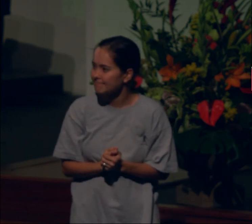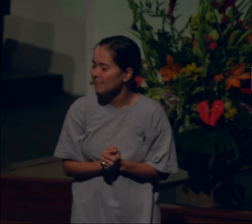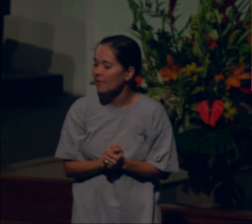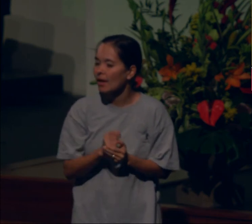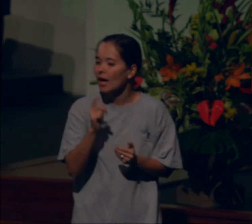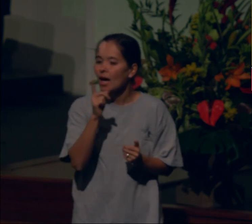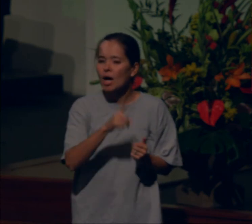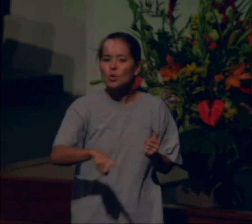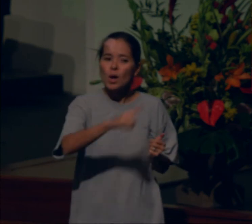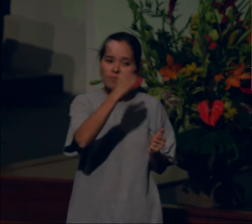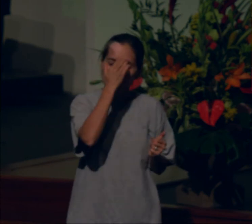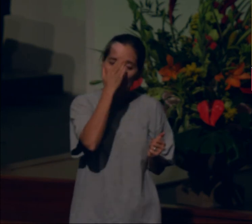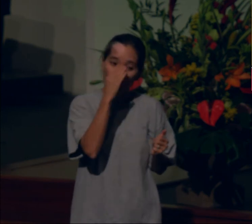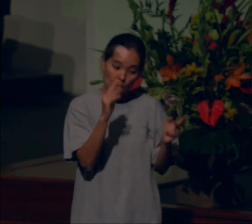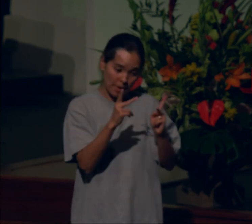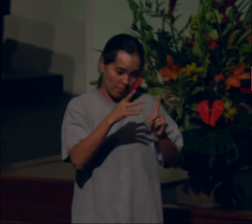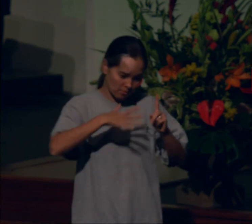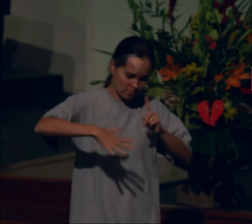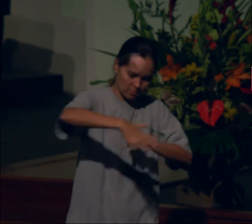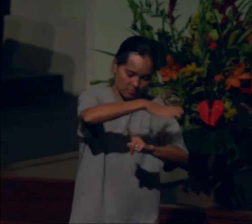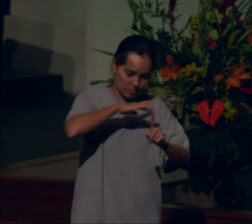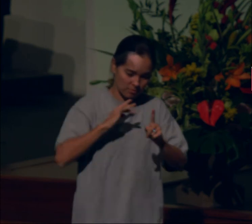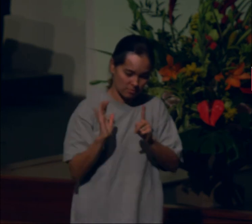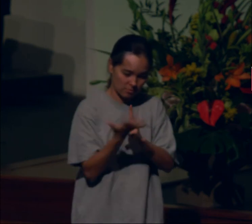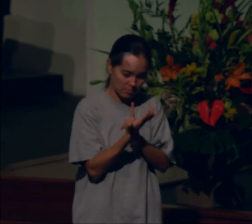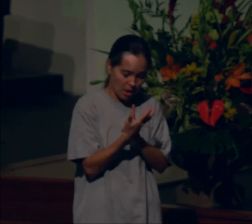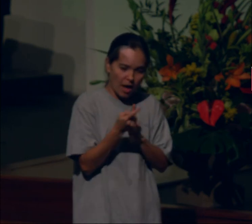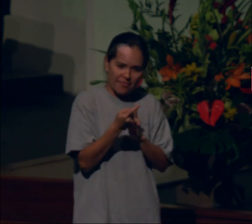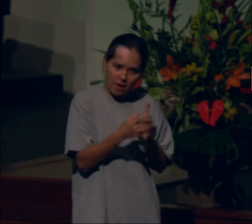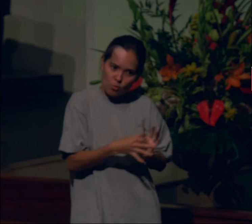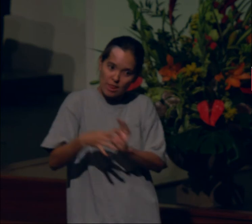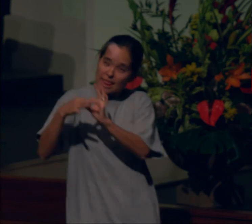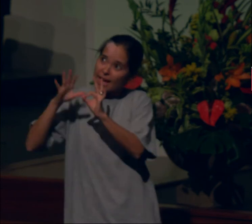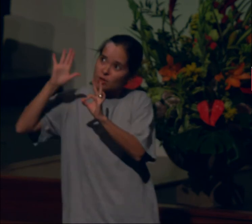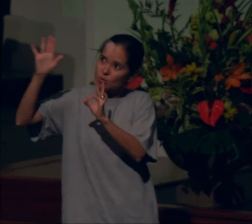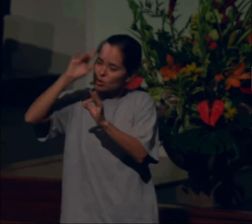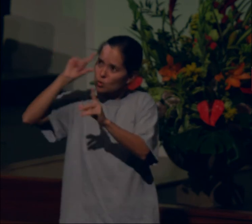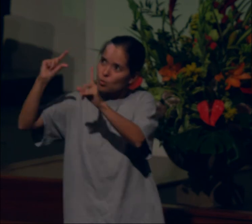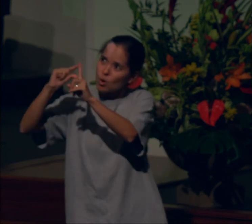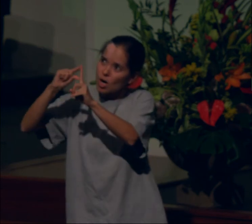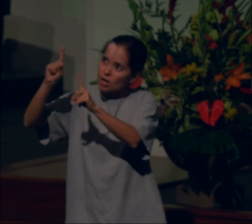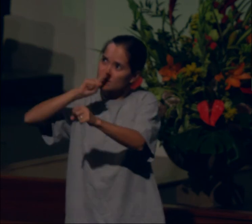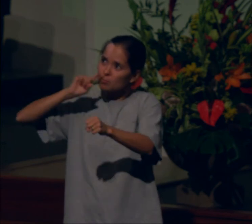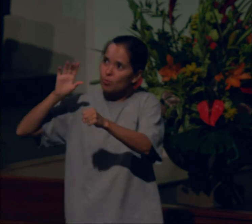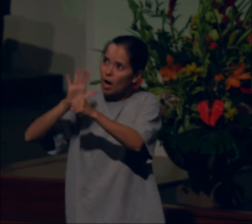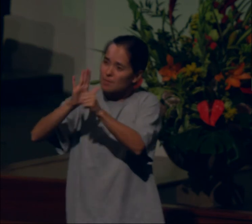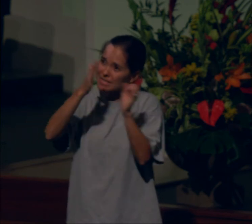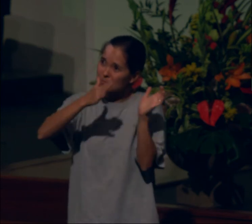You've got to know that the people you are surrounded with, they have something to do with the word that God